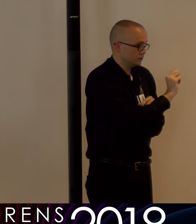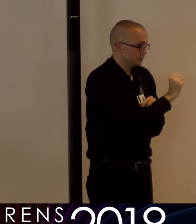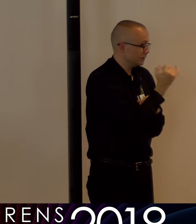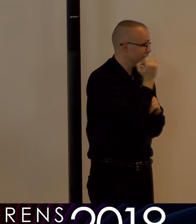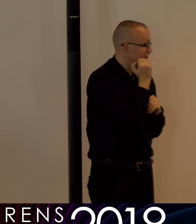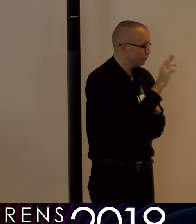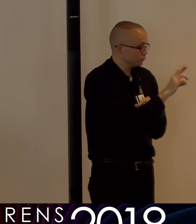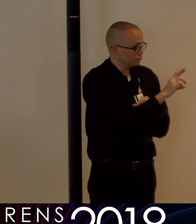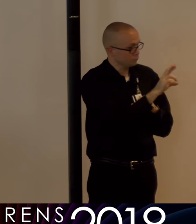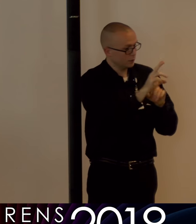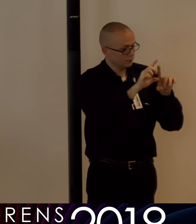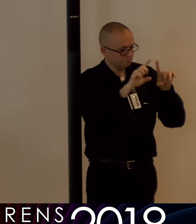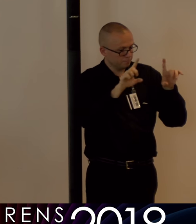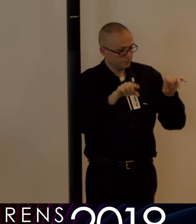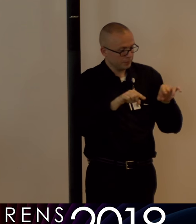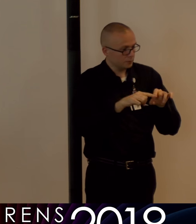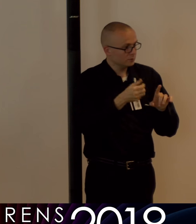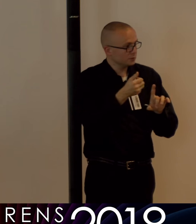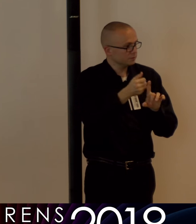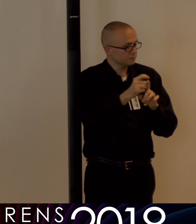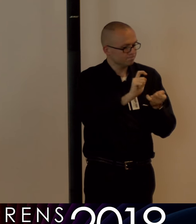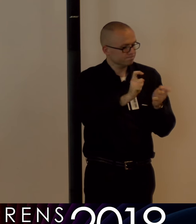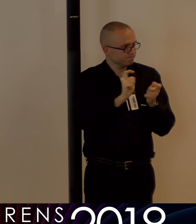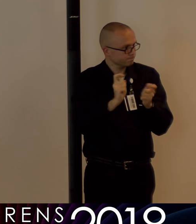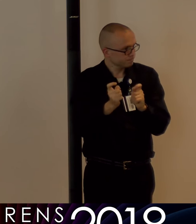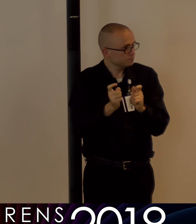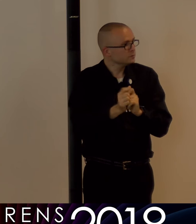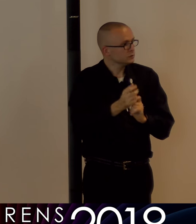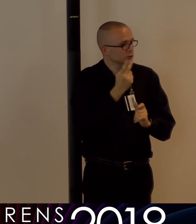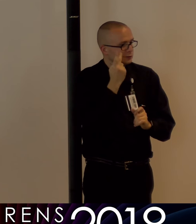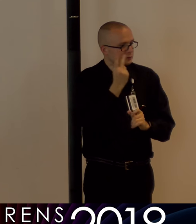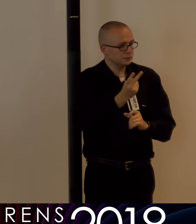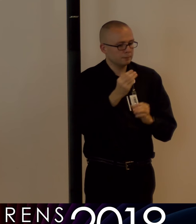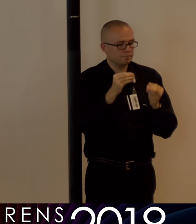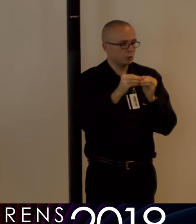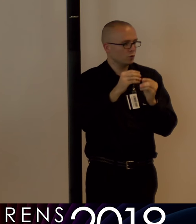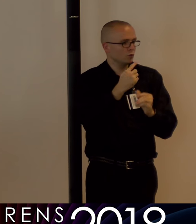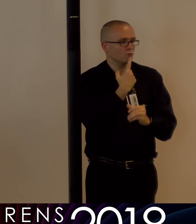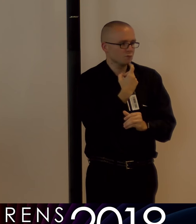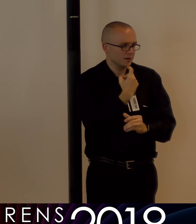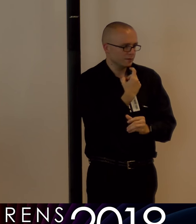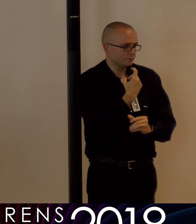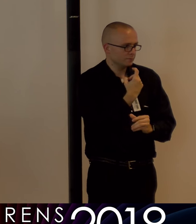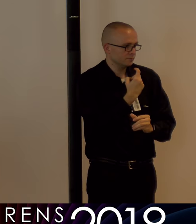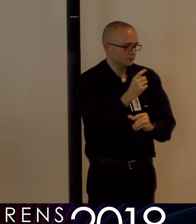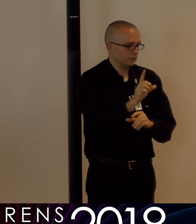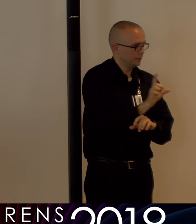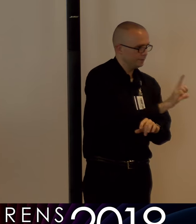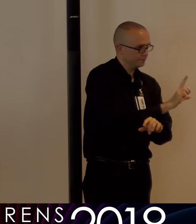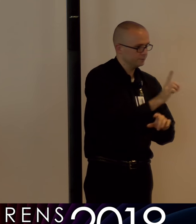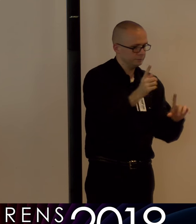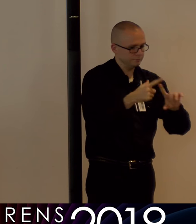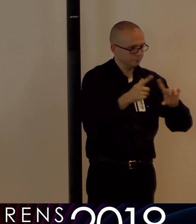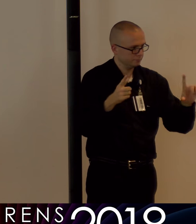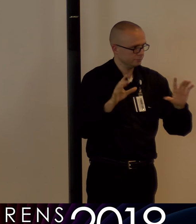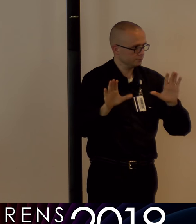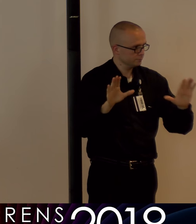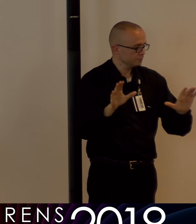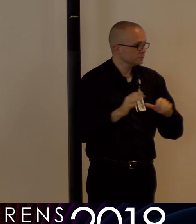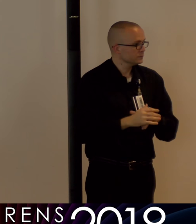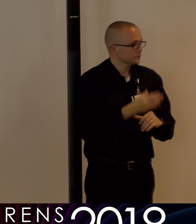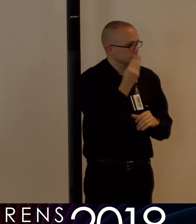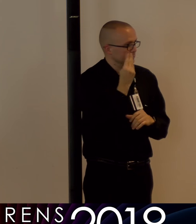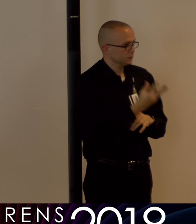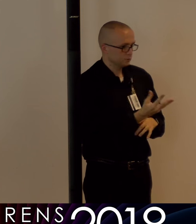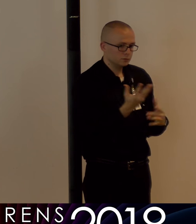at the right set of panels, which are mutant, you can see more red dots than the panel on the left, okay? That tells